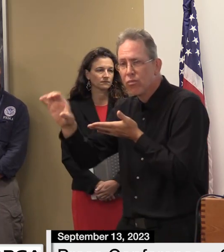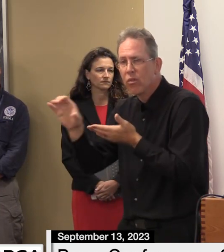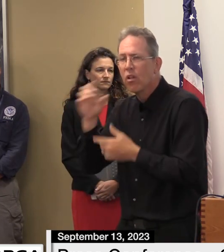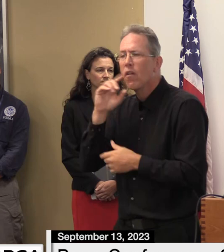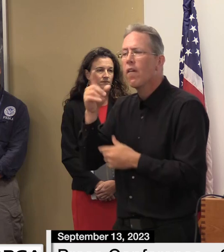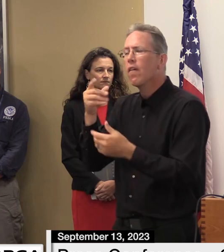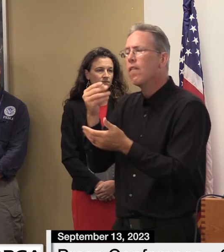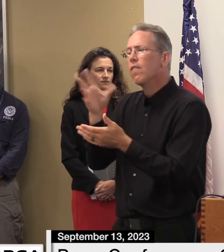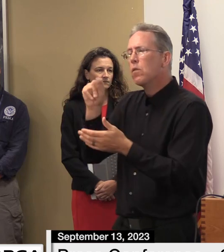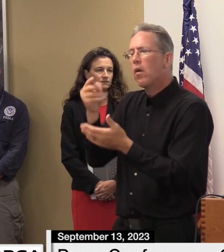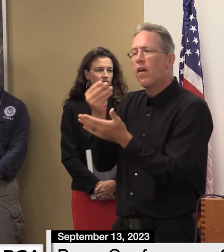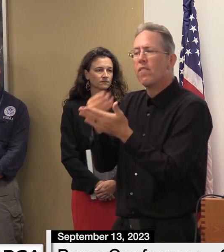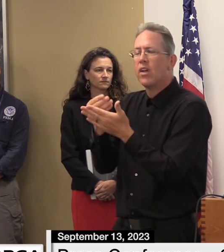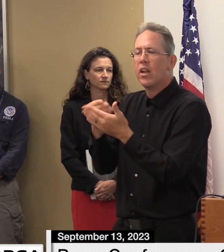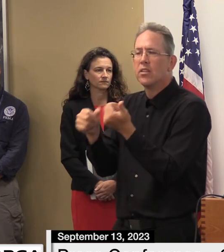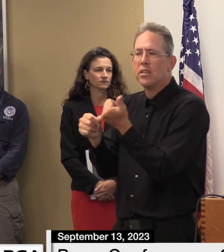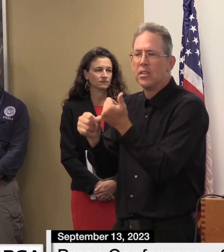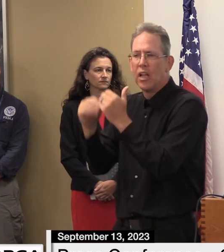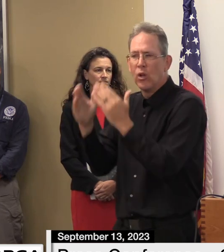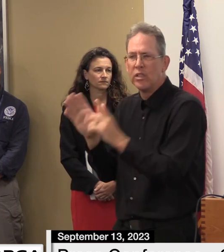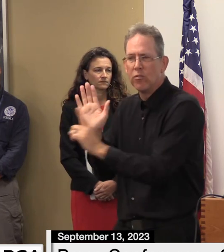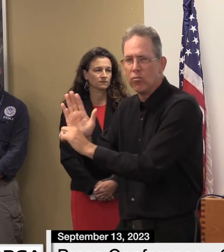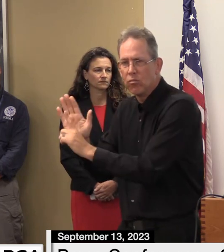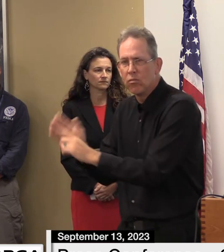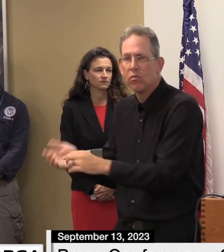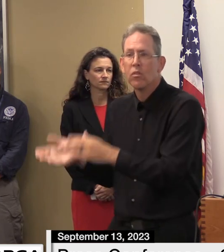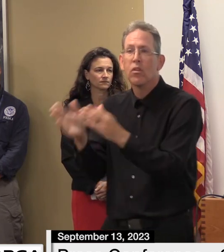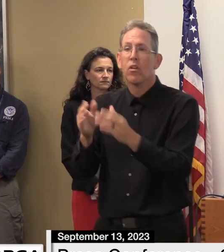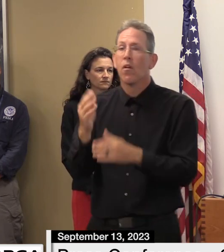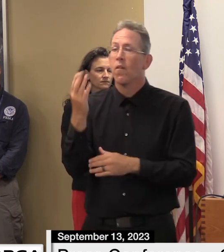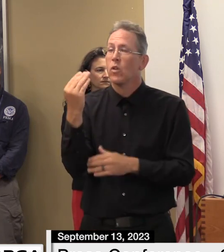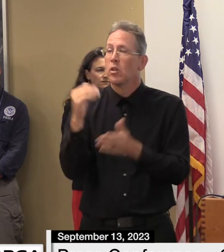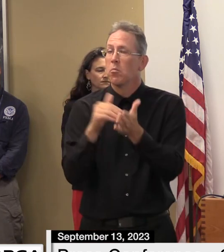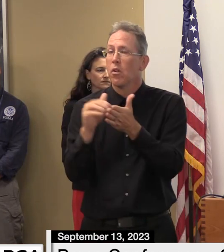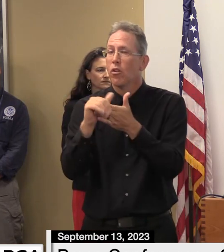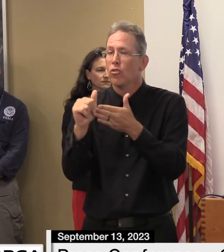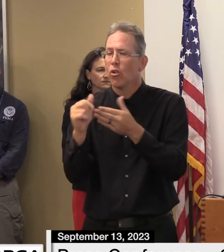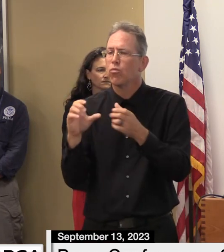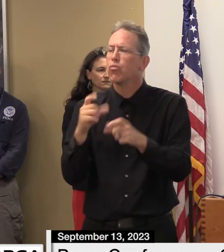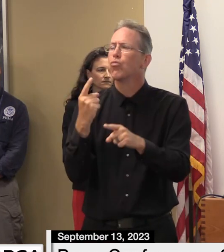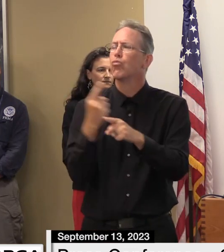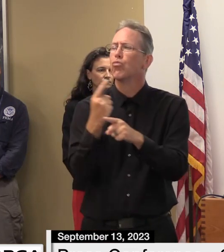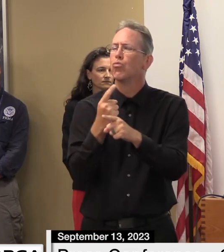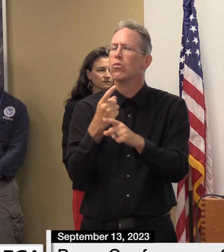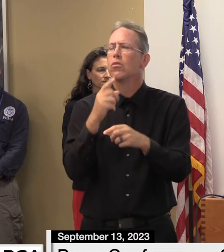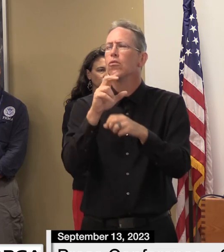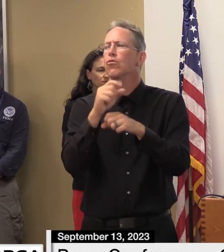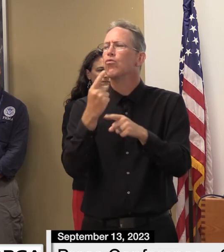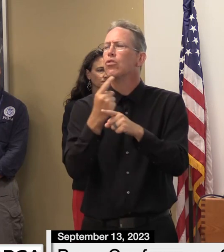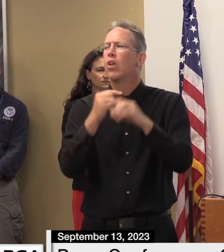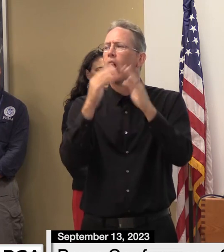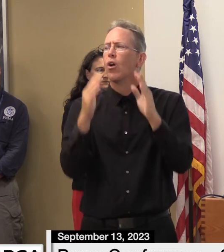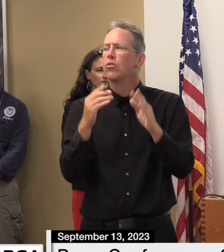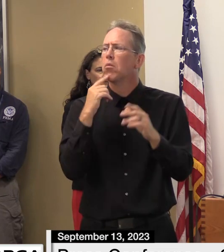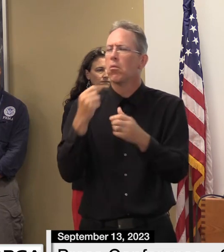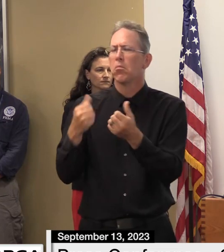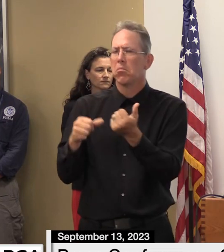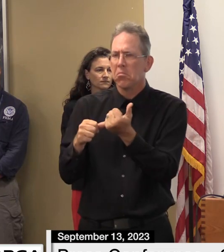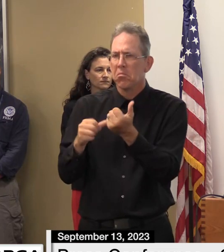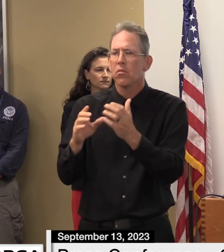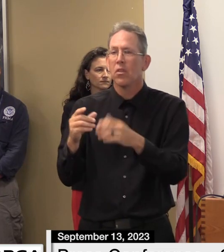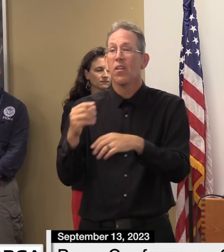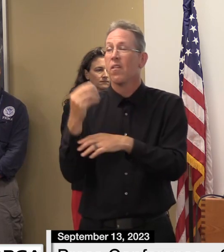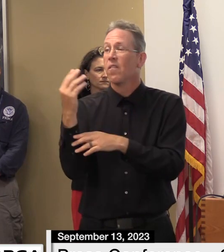Agency, $14 million will be set aside for traditional affordable housing. $14 million will be set aside for economic